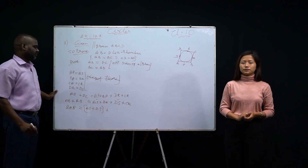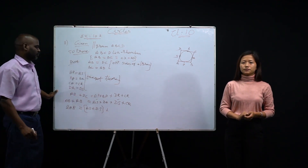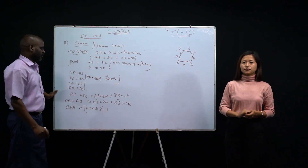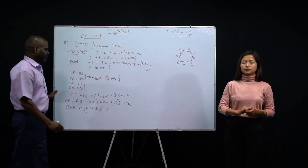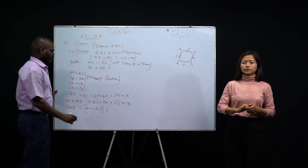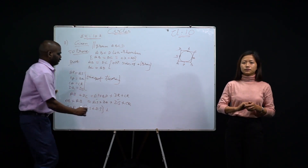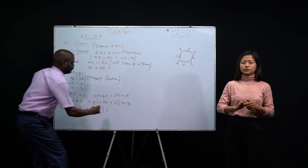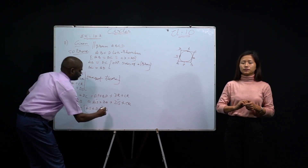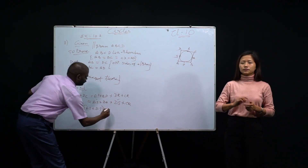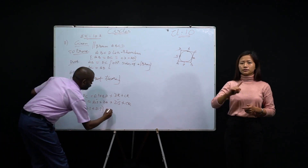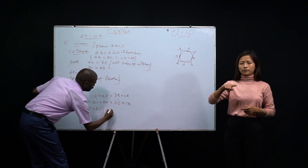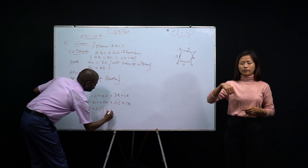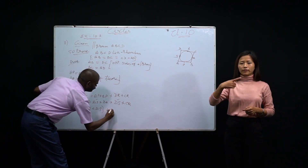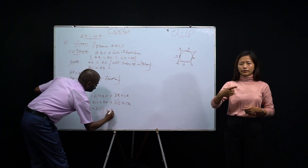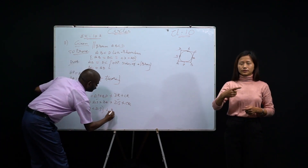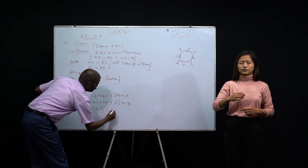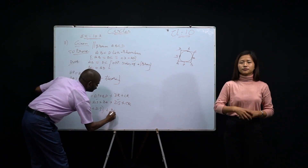Next, John.